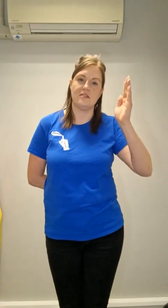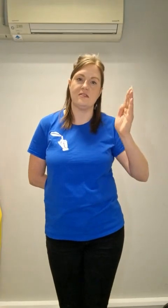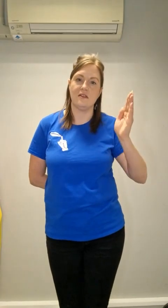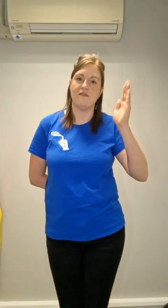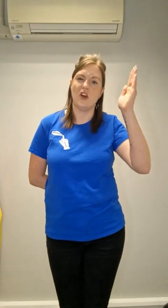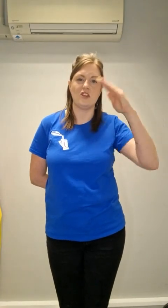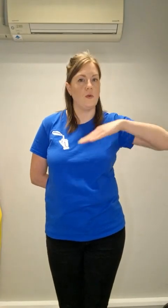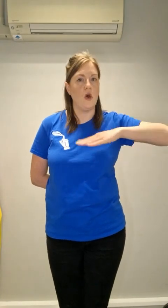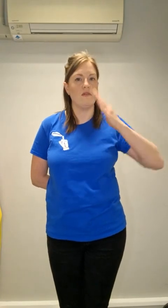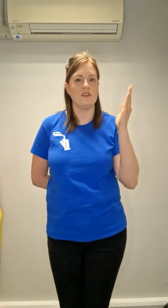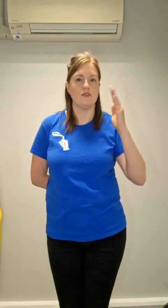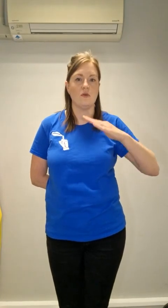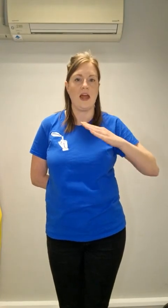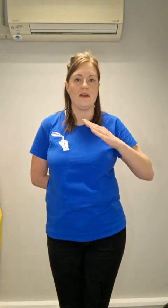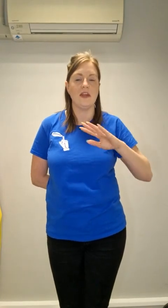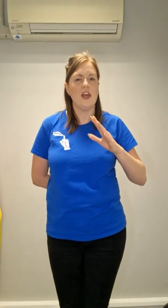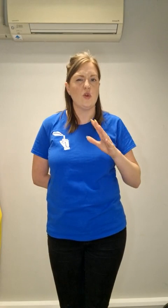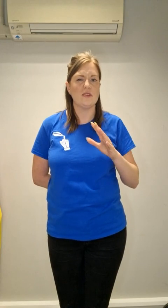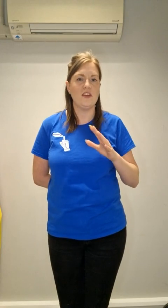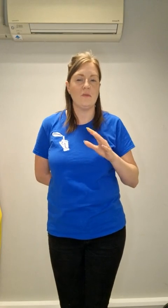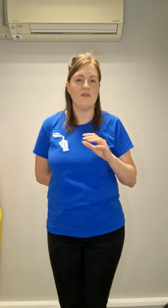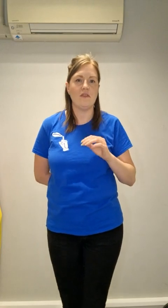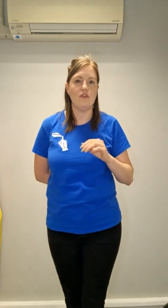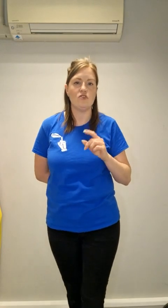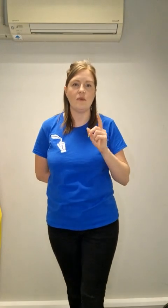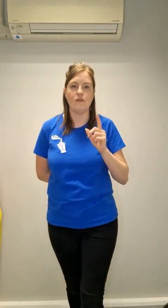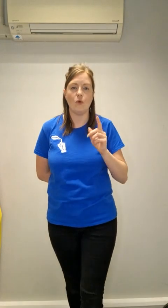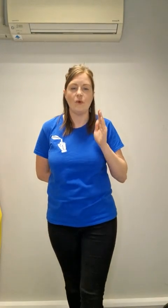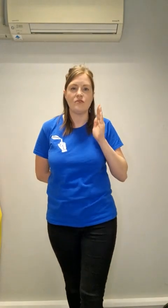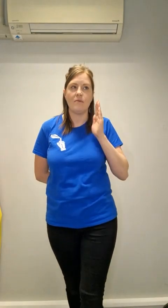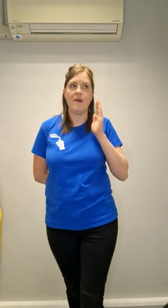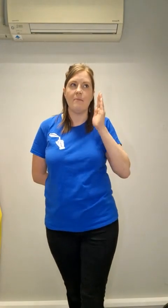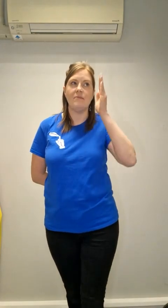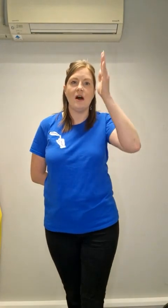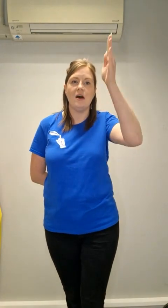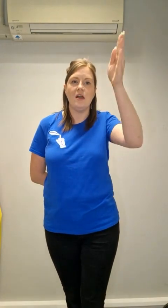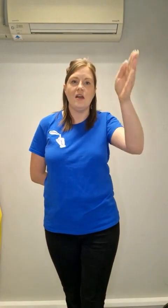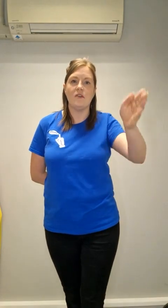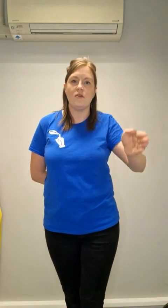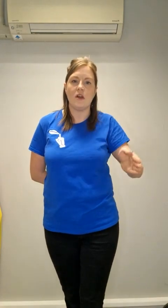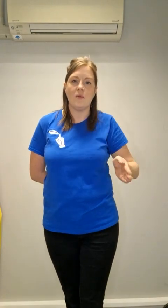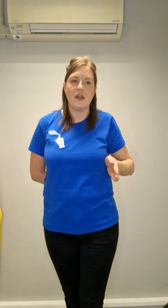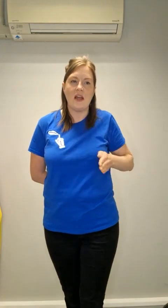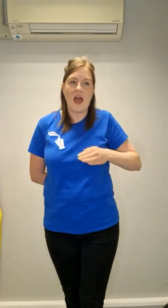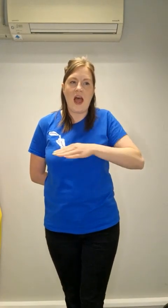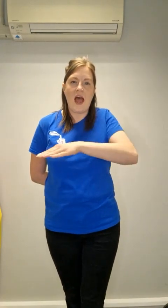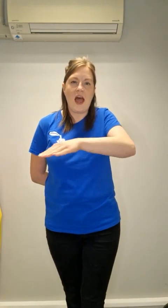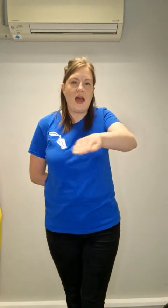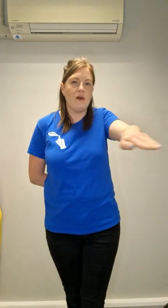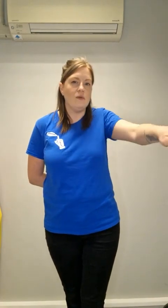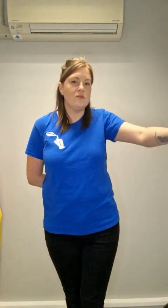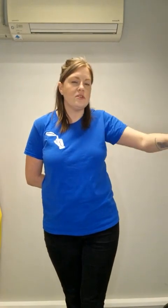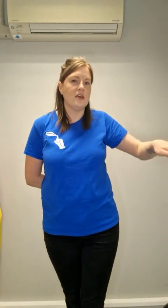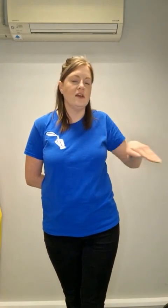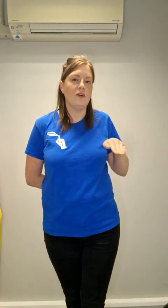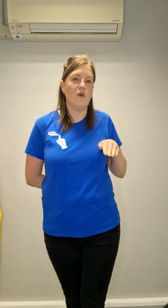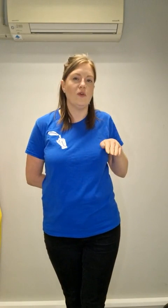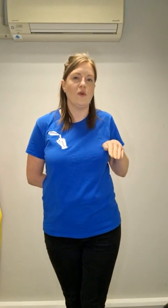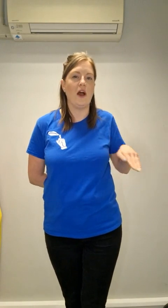the vertical and horizontal can cause a little bit of confusion, but if you always remember you're going out or you're